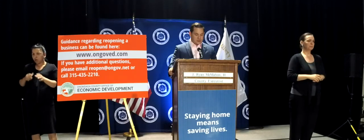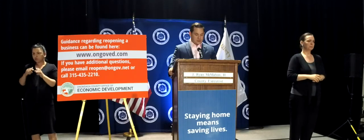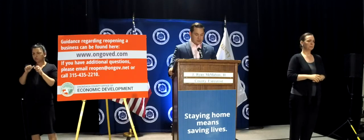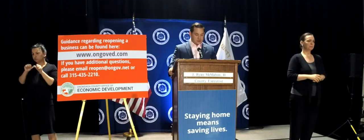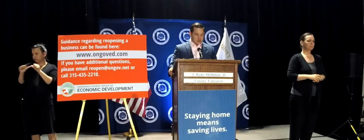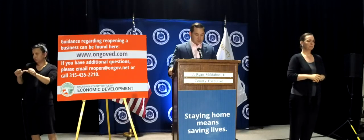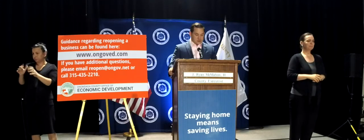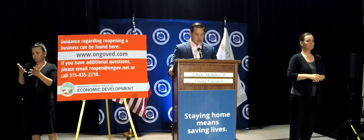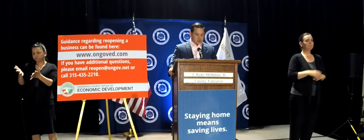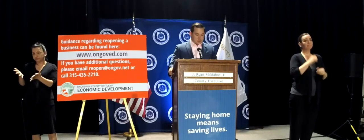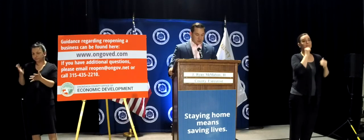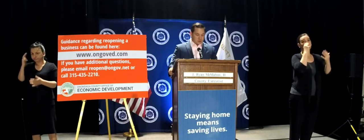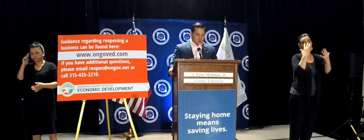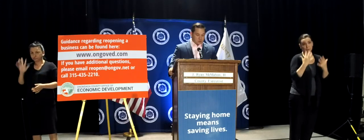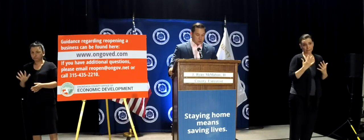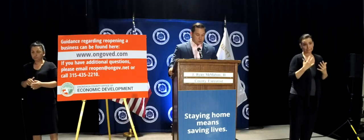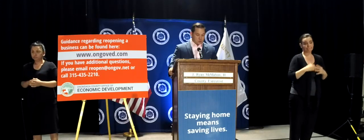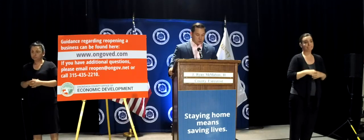Unfortunately,